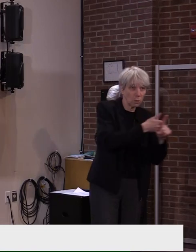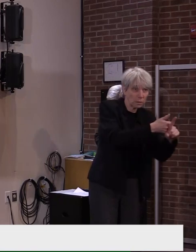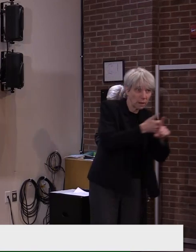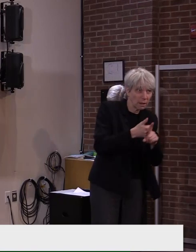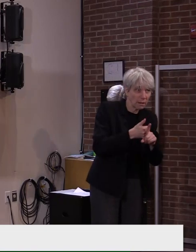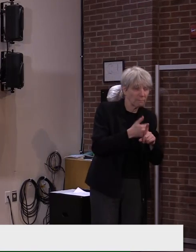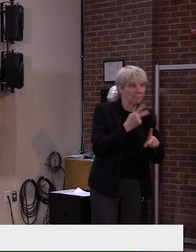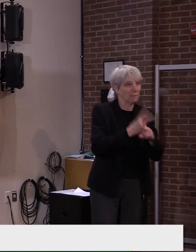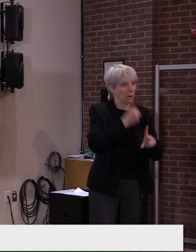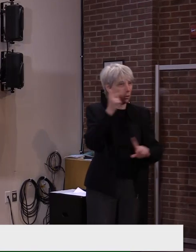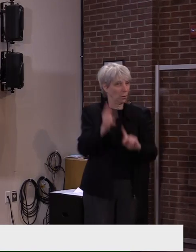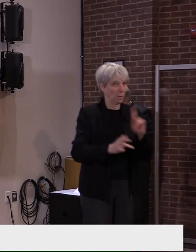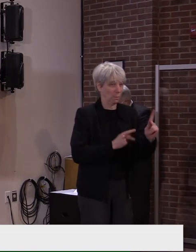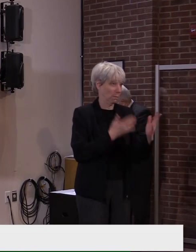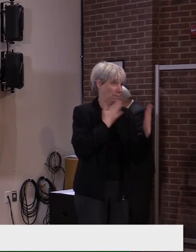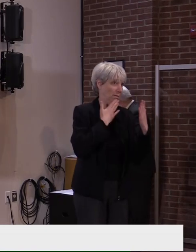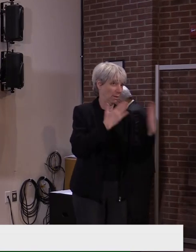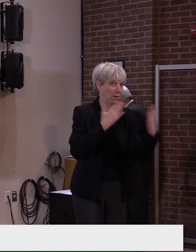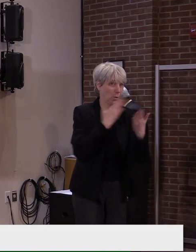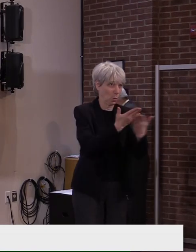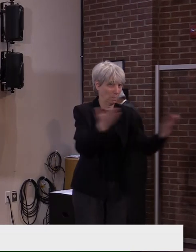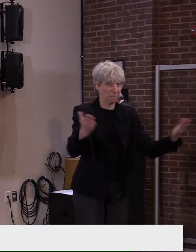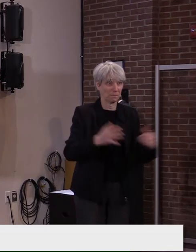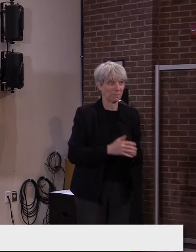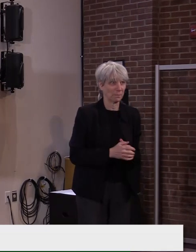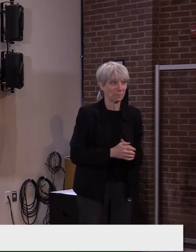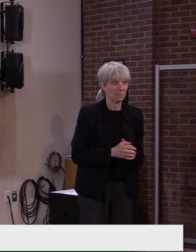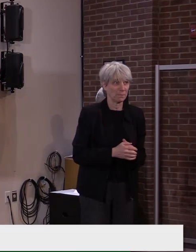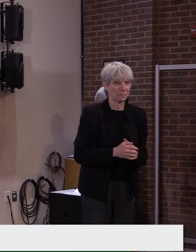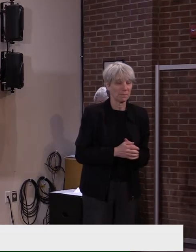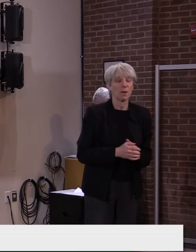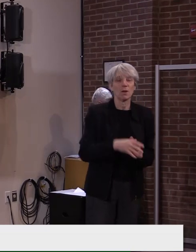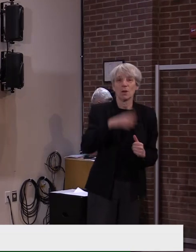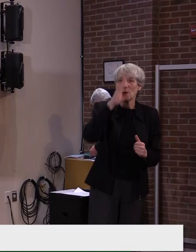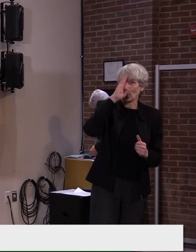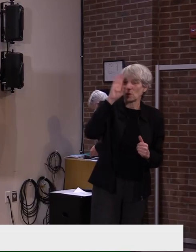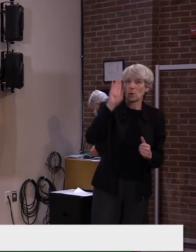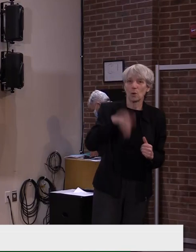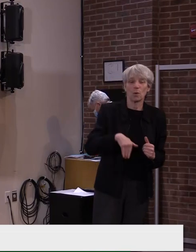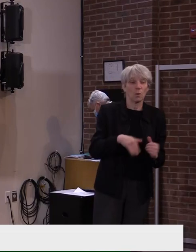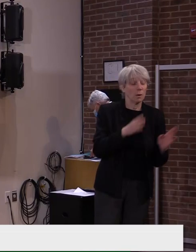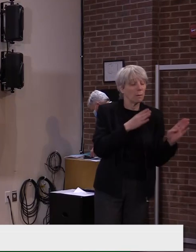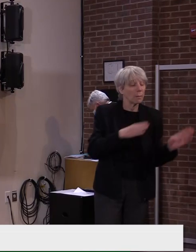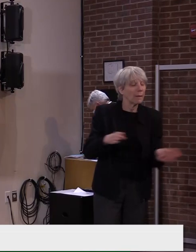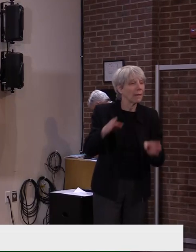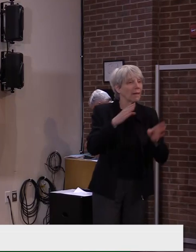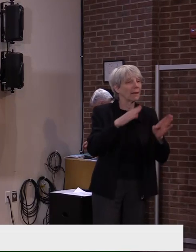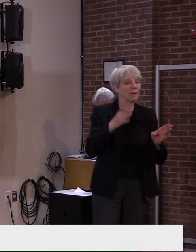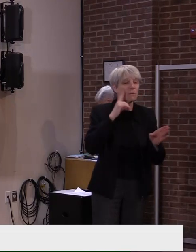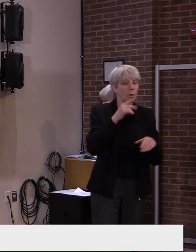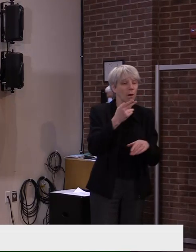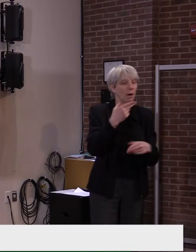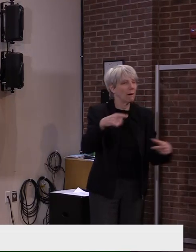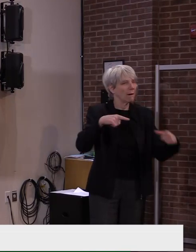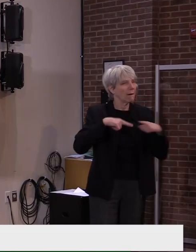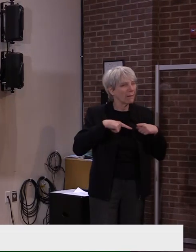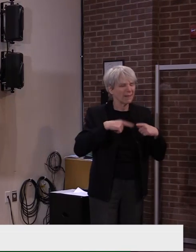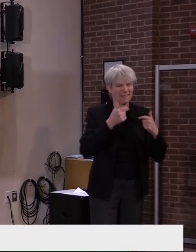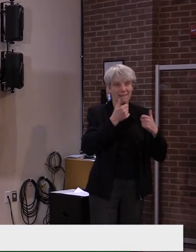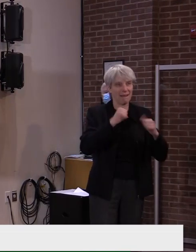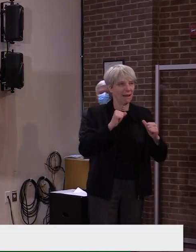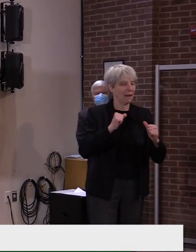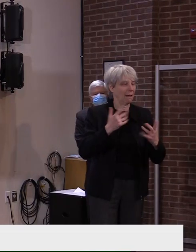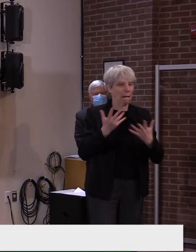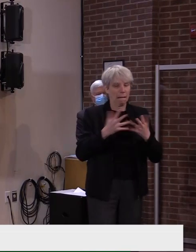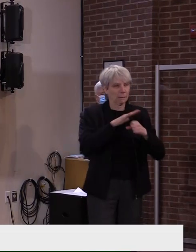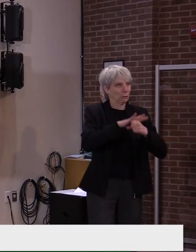It's always stressful and never easy planning for holidays, but so many of you stepped